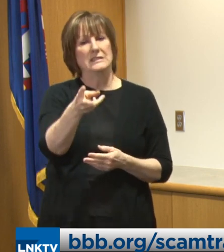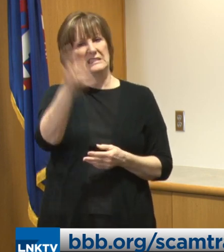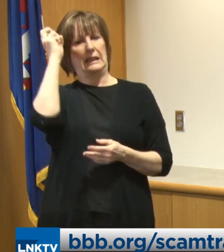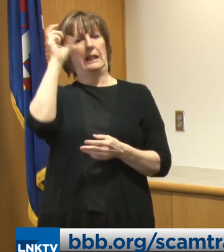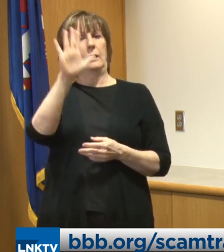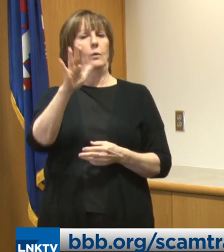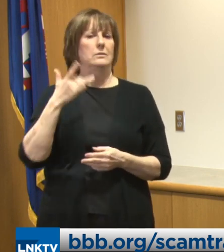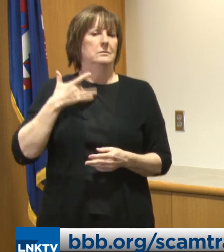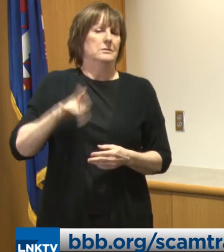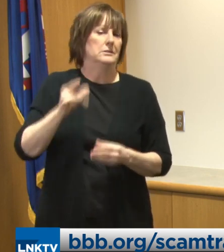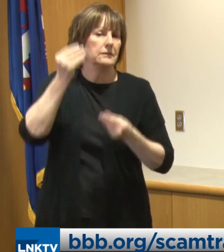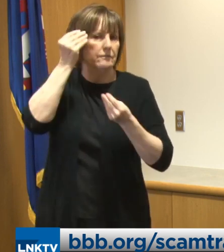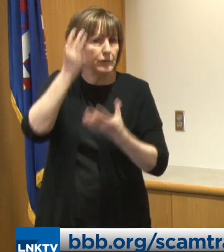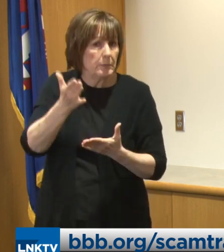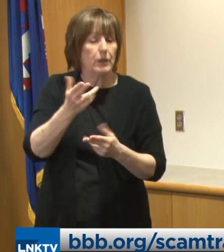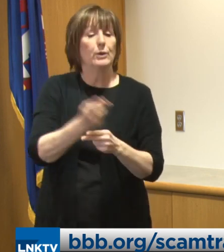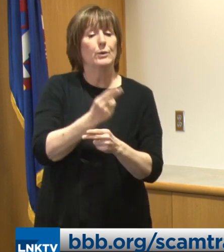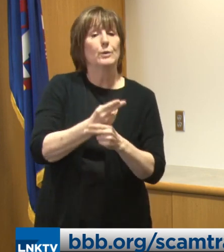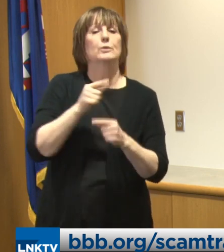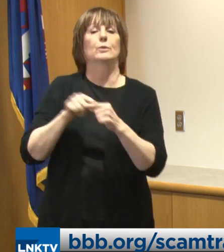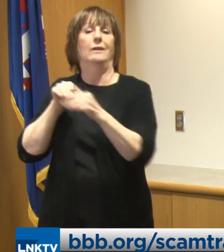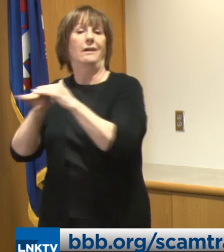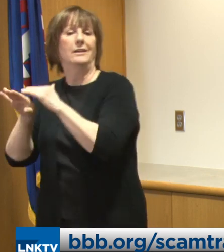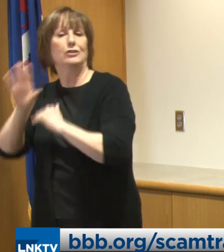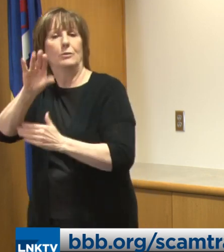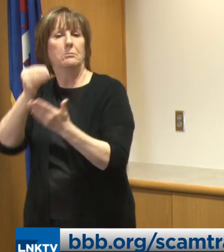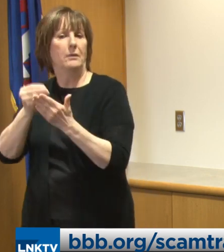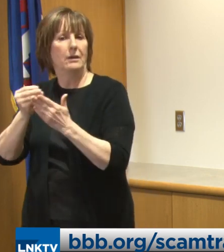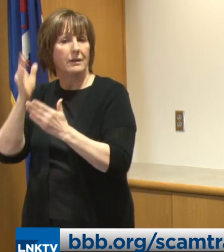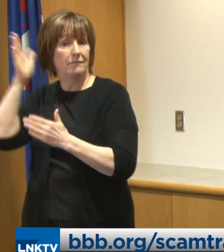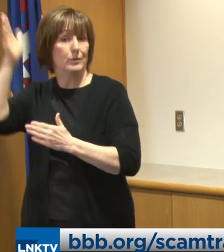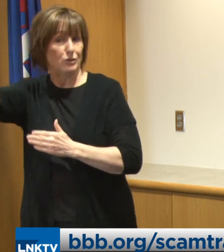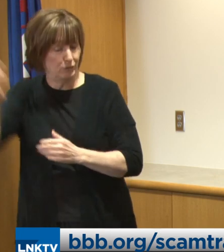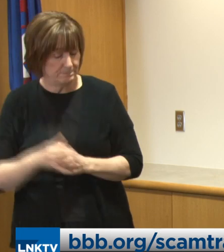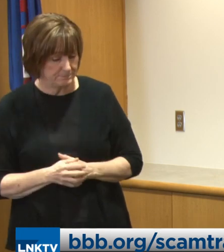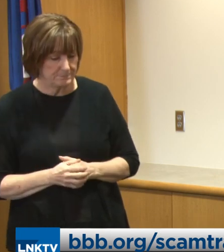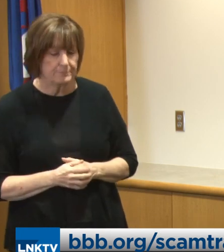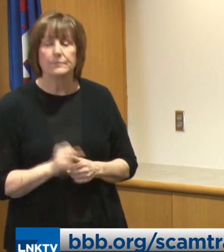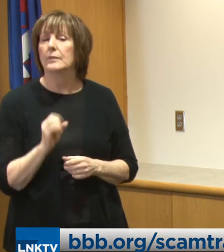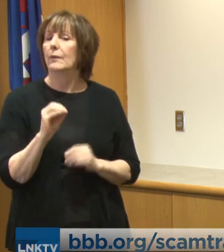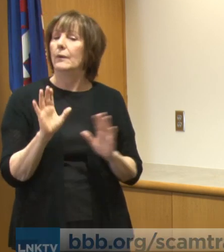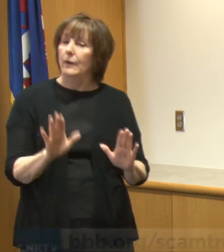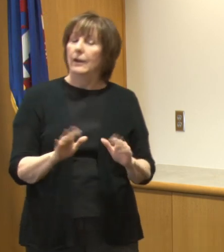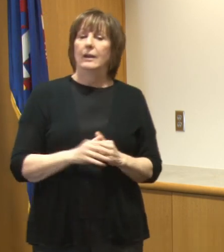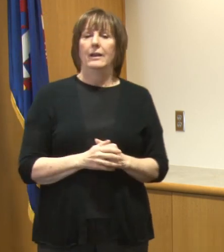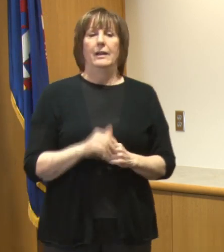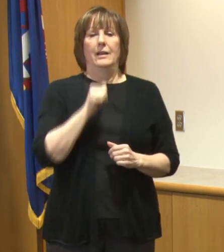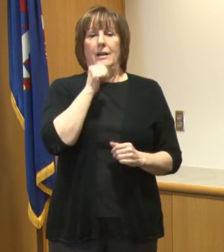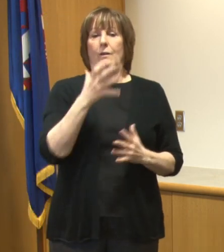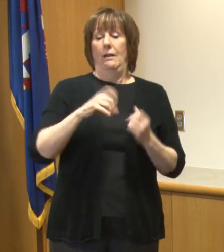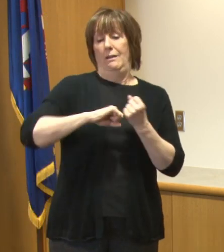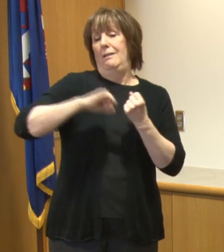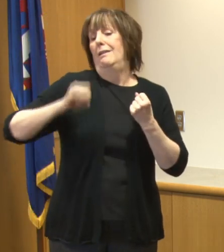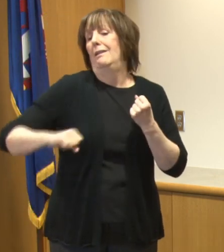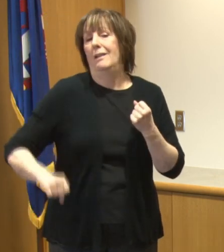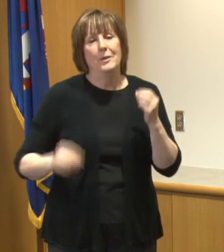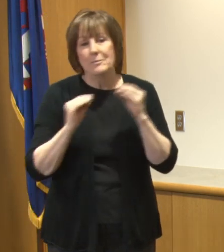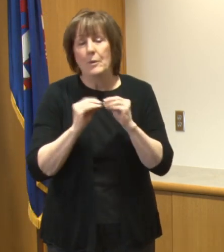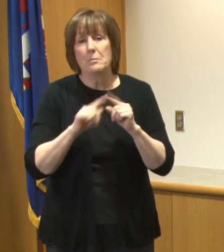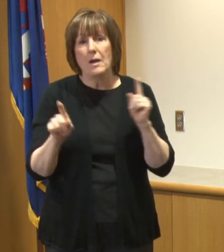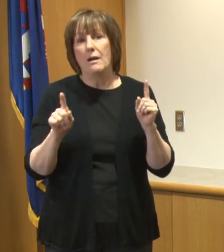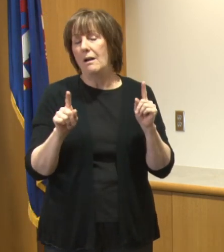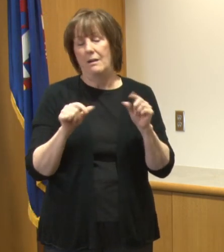which will be used to get access to your money at some point. So, I mean, not to belabor this, but the list